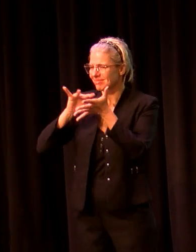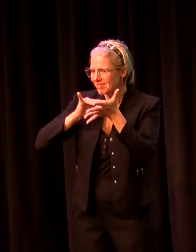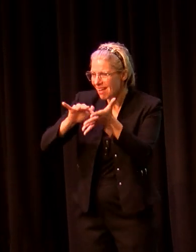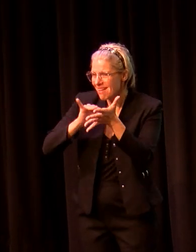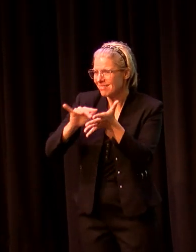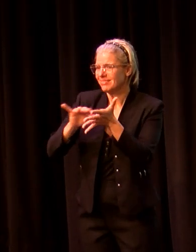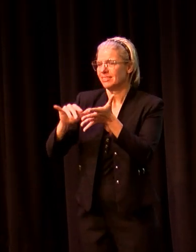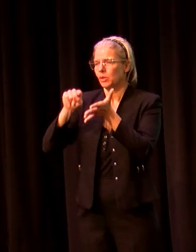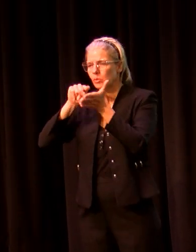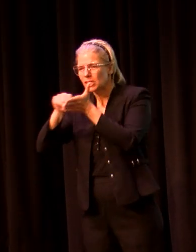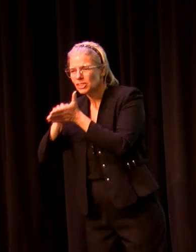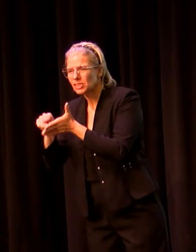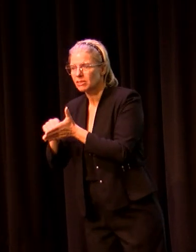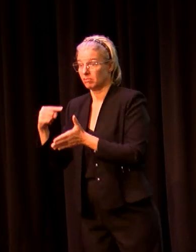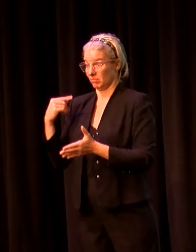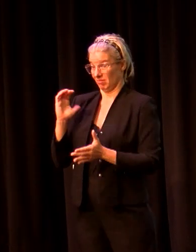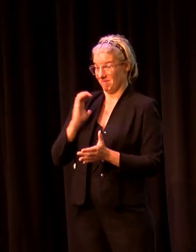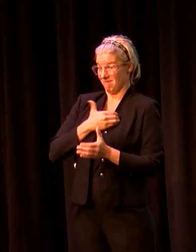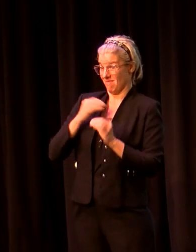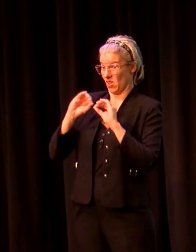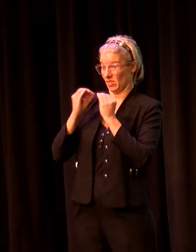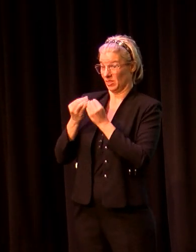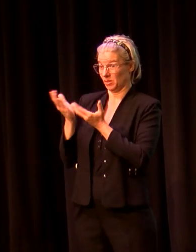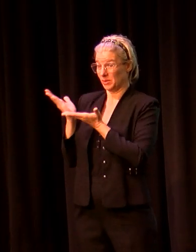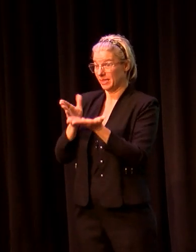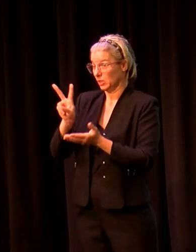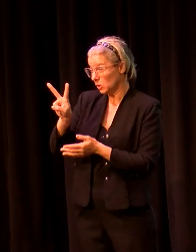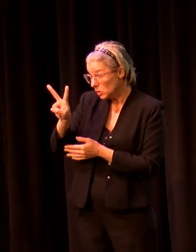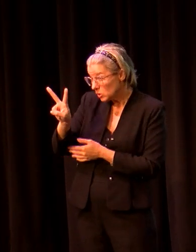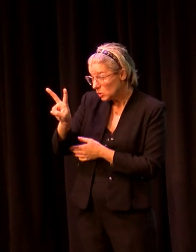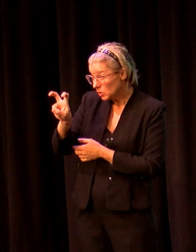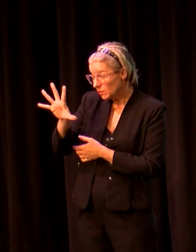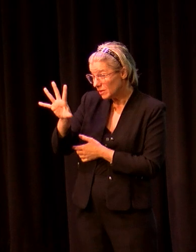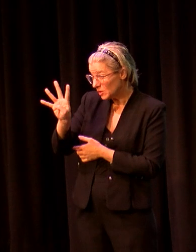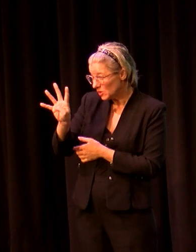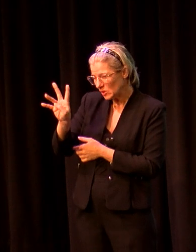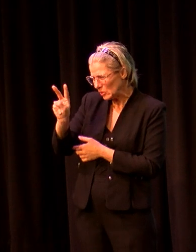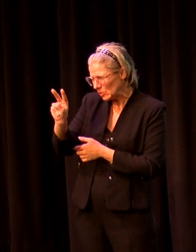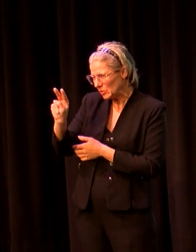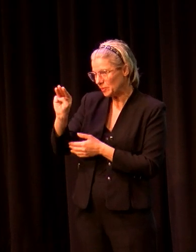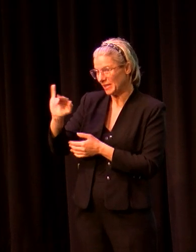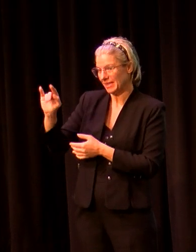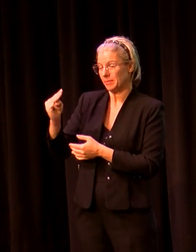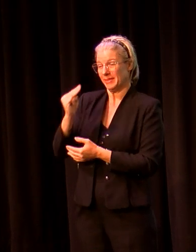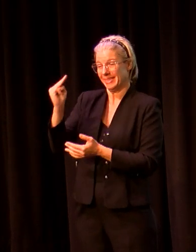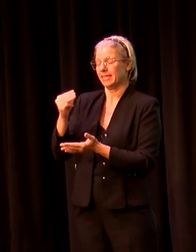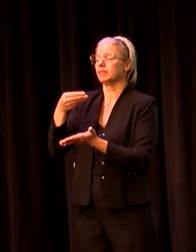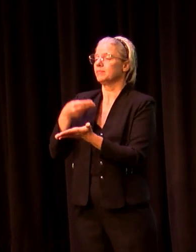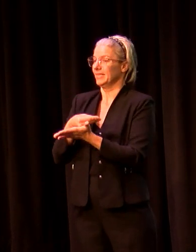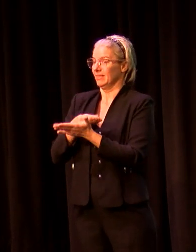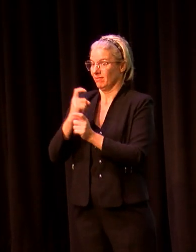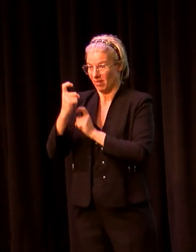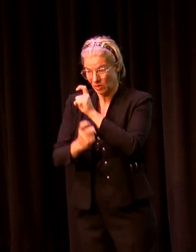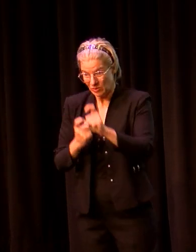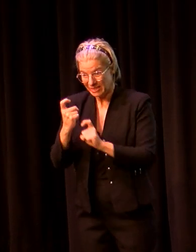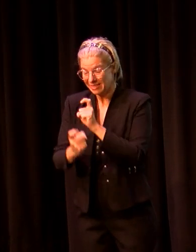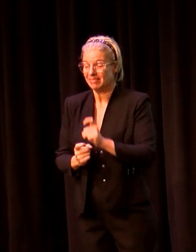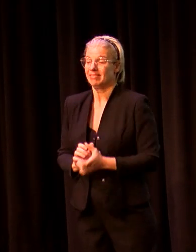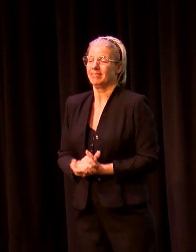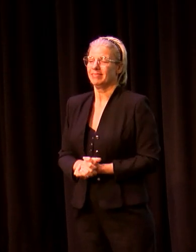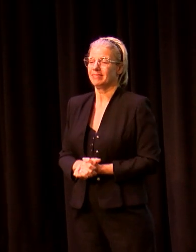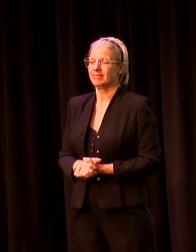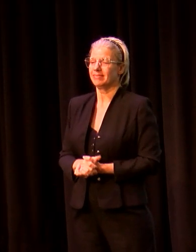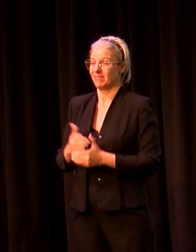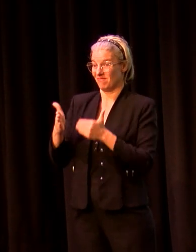$450.2 million in economic contribution to our region. We bring almost 6,400 jobs